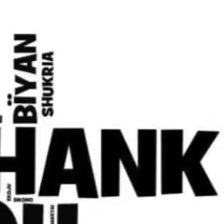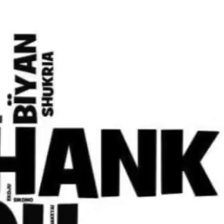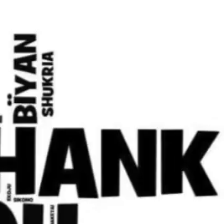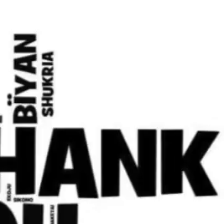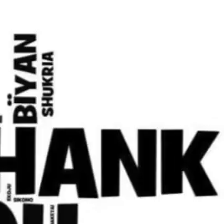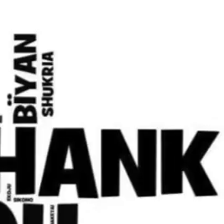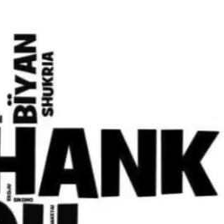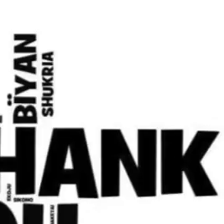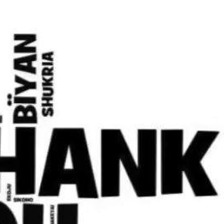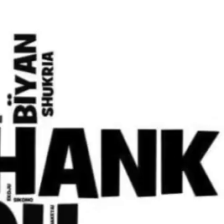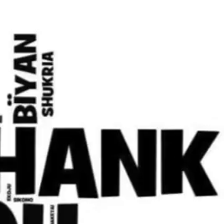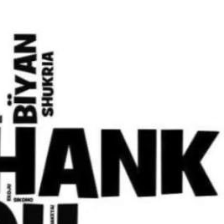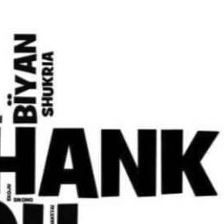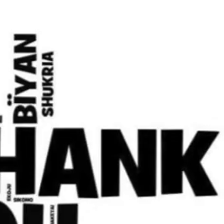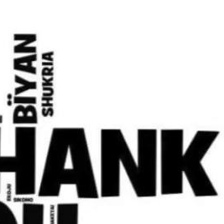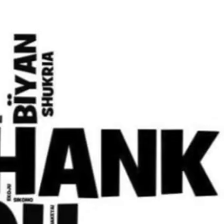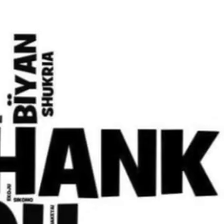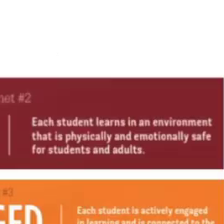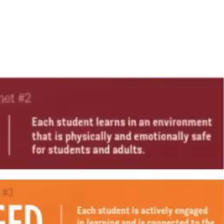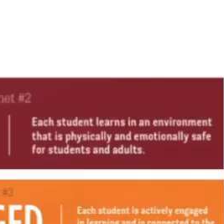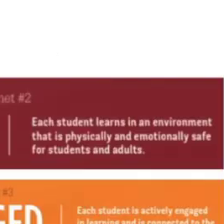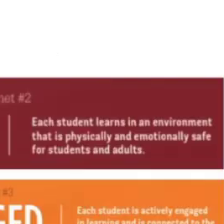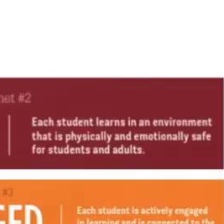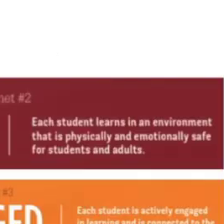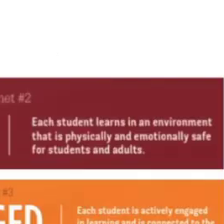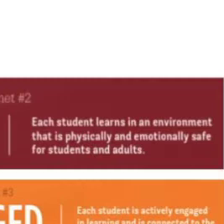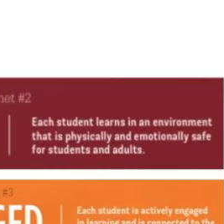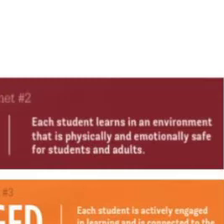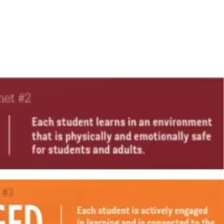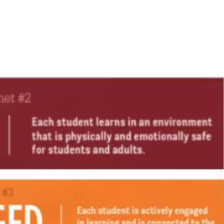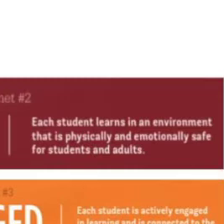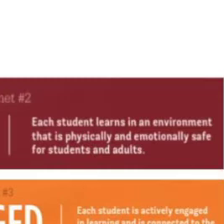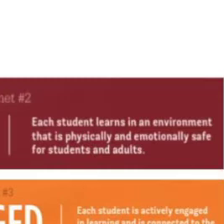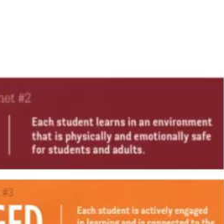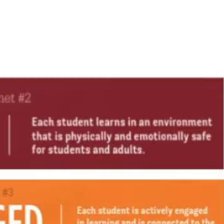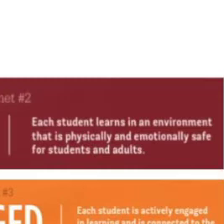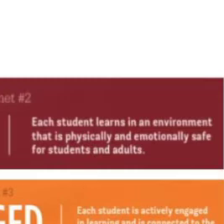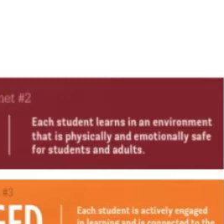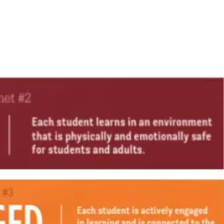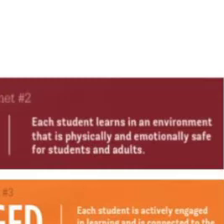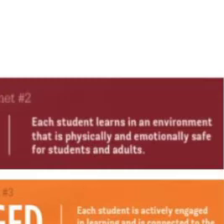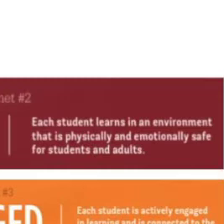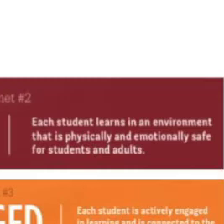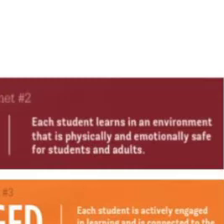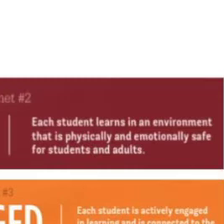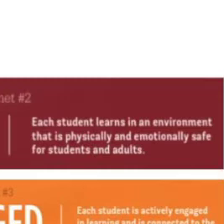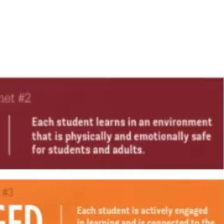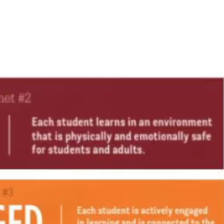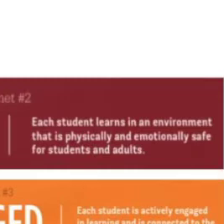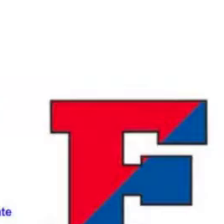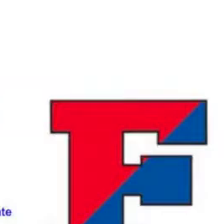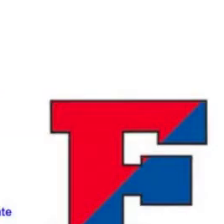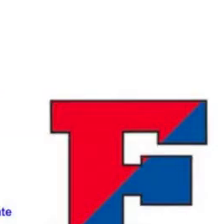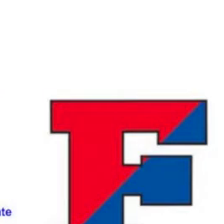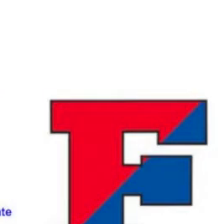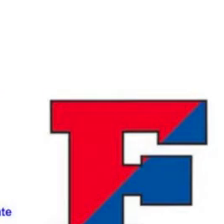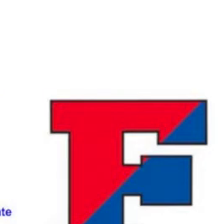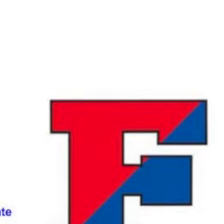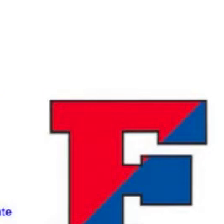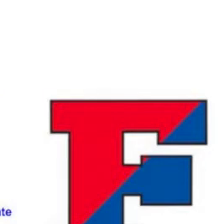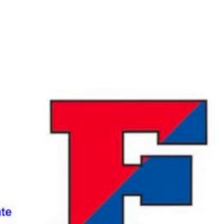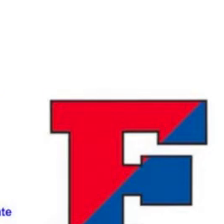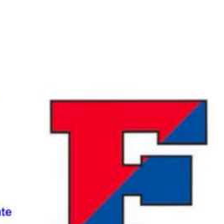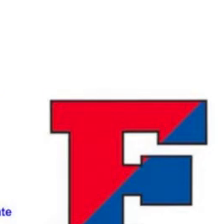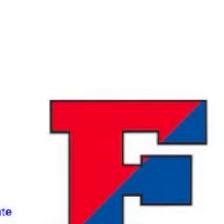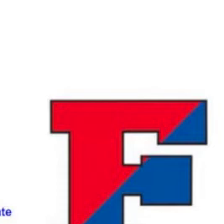Education, thank you for keeping our students at the forefront while being strong advocates for their education. Through